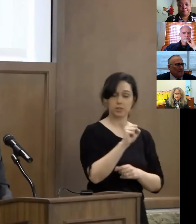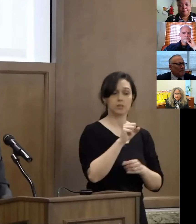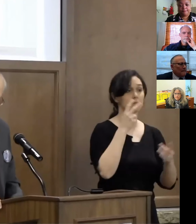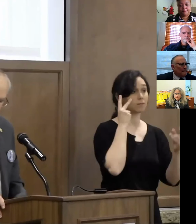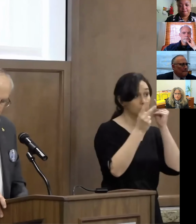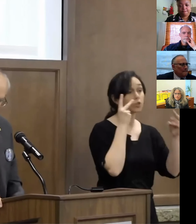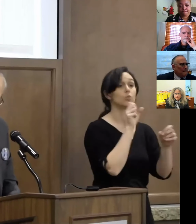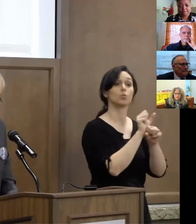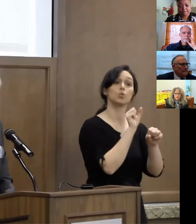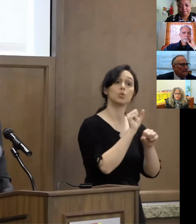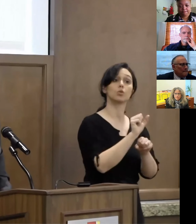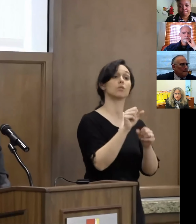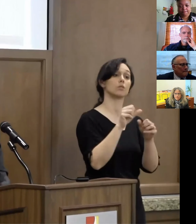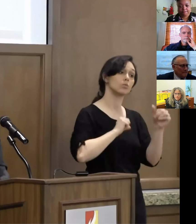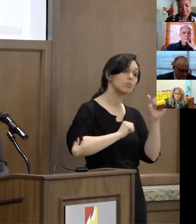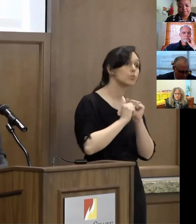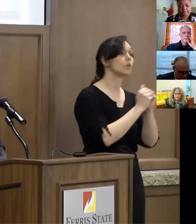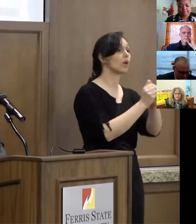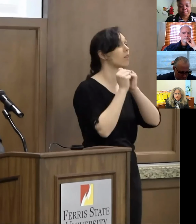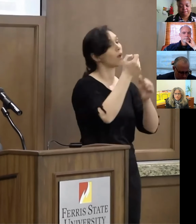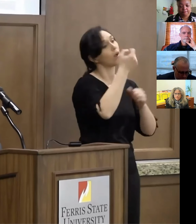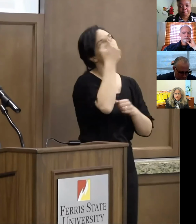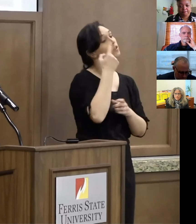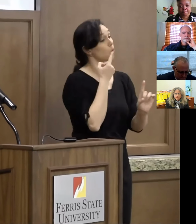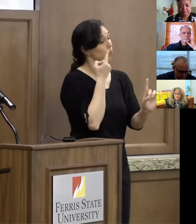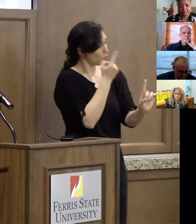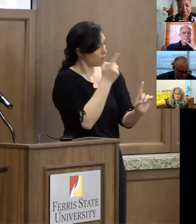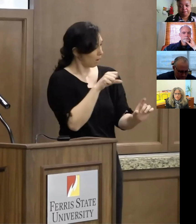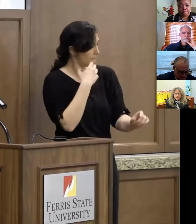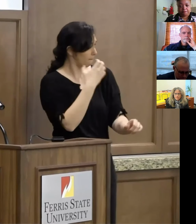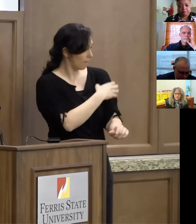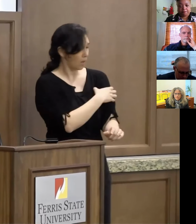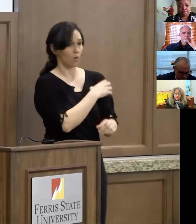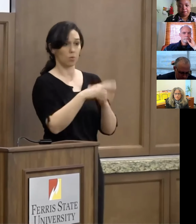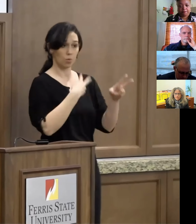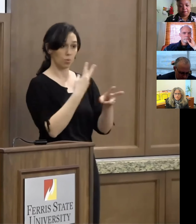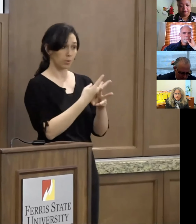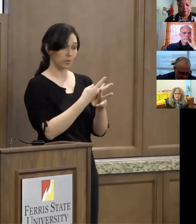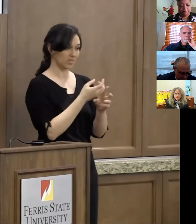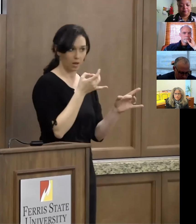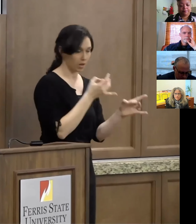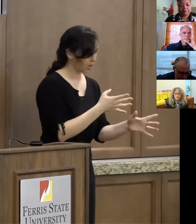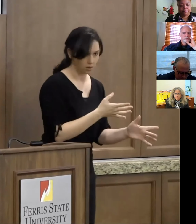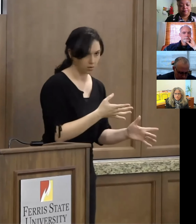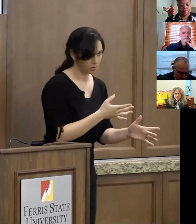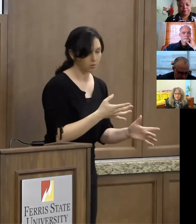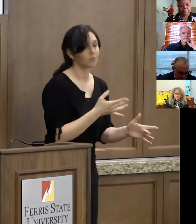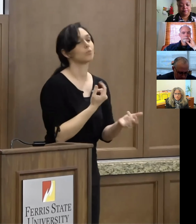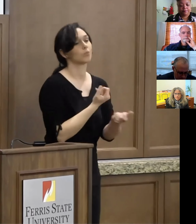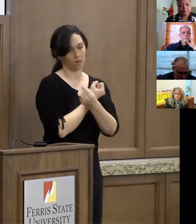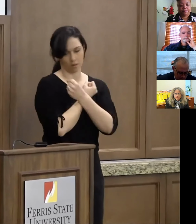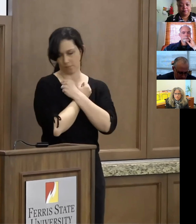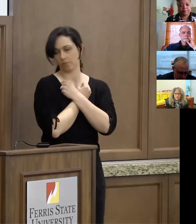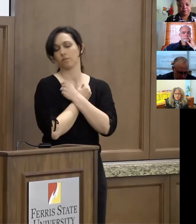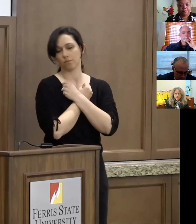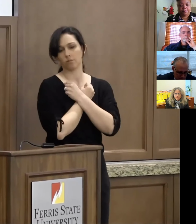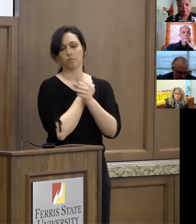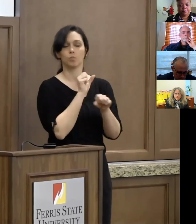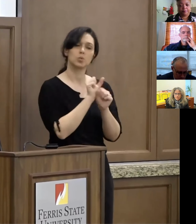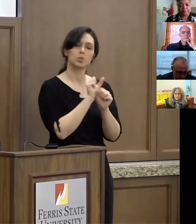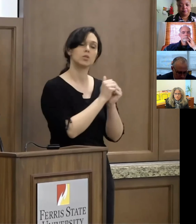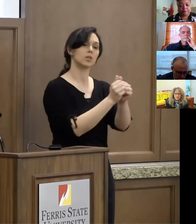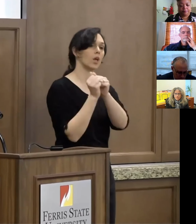working together, understanding that the one regenerating power in the world is not hate, but love,